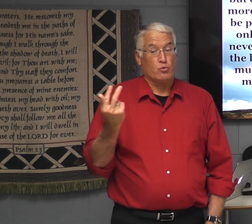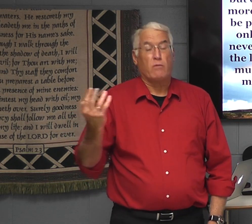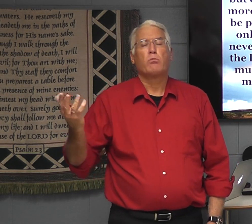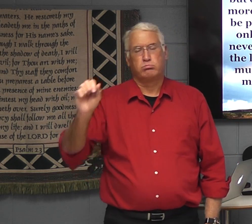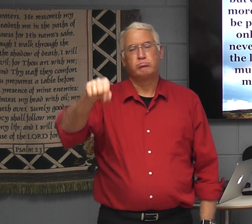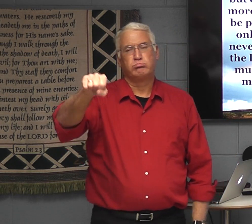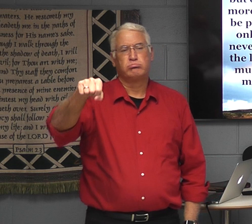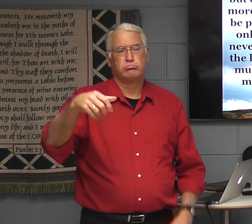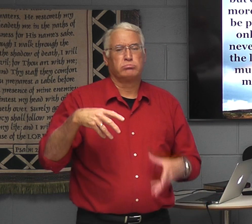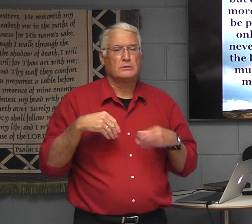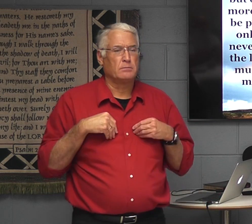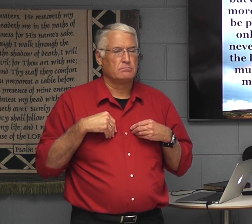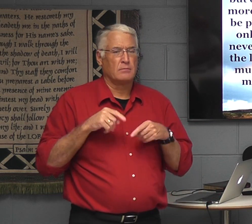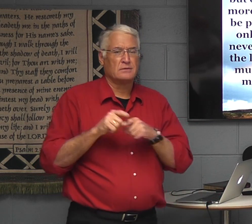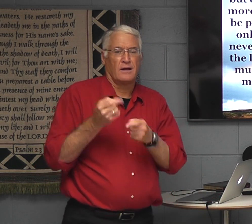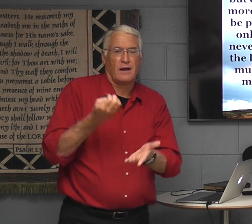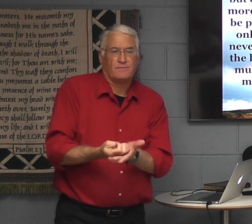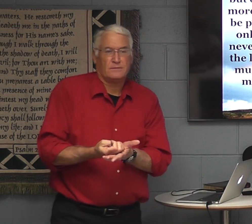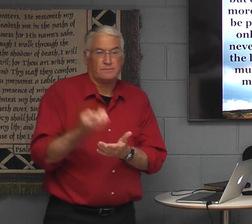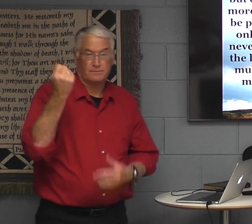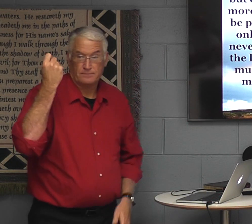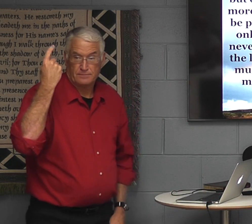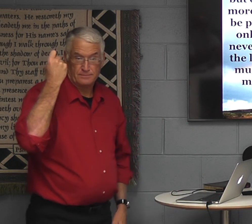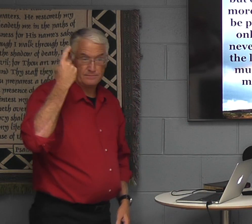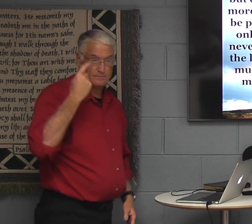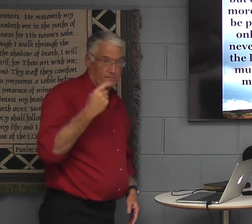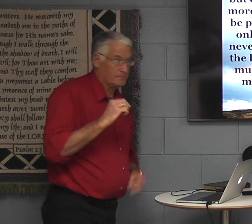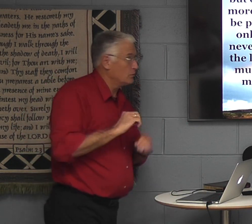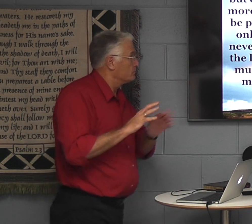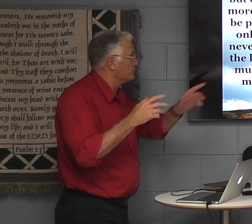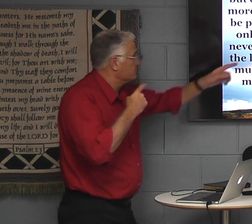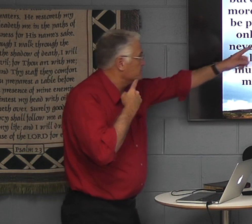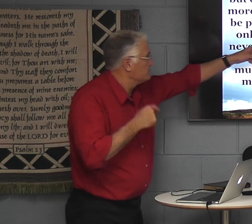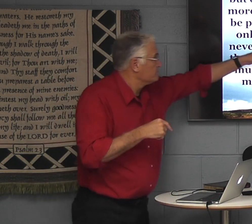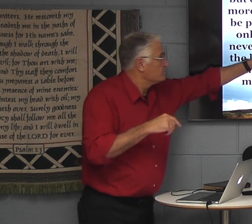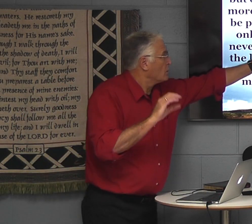evidence, but 2, 3, 4, yes, you must accept as evidence.